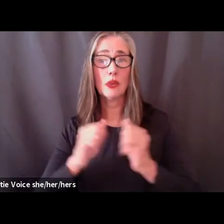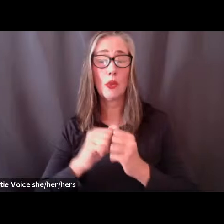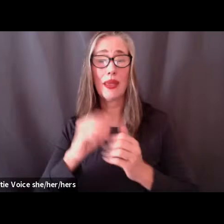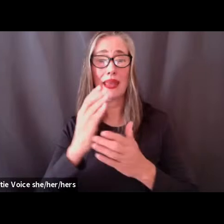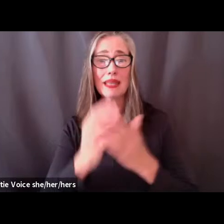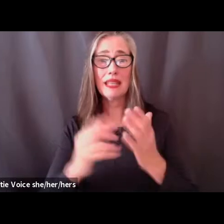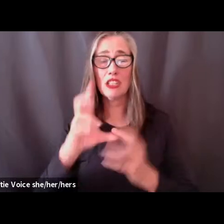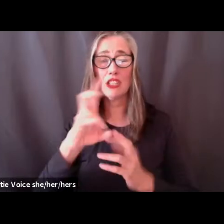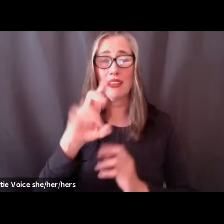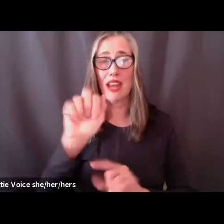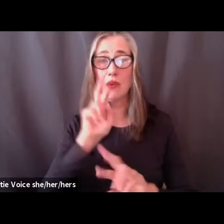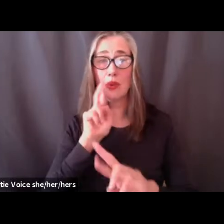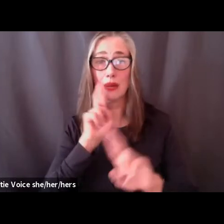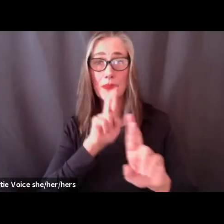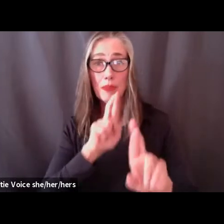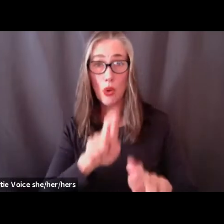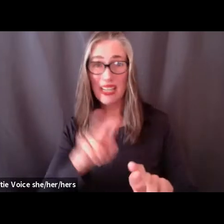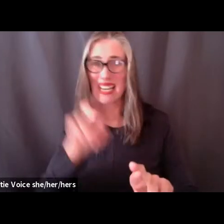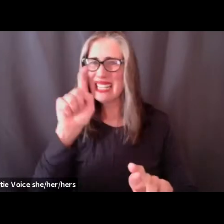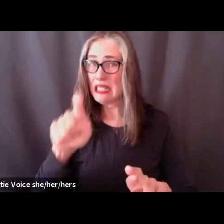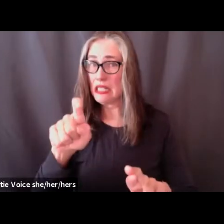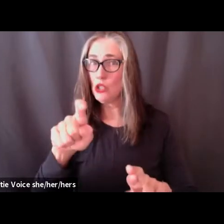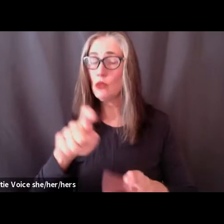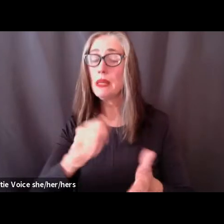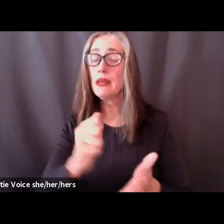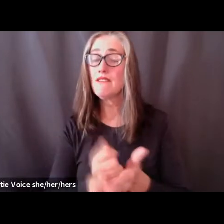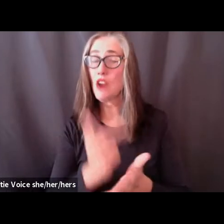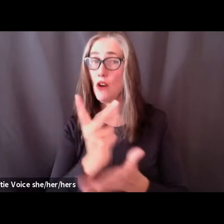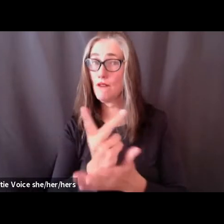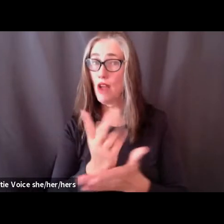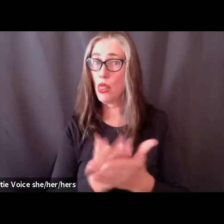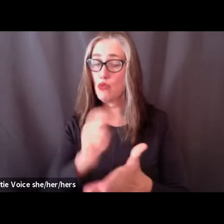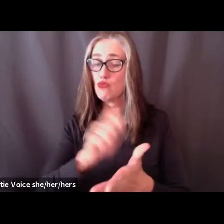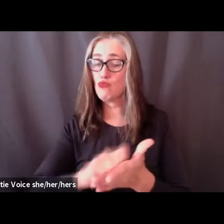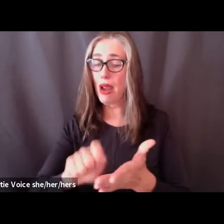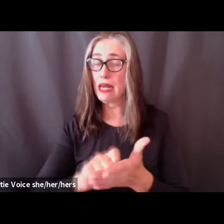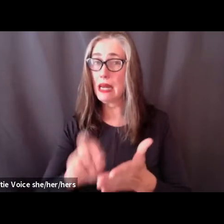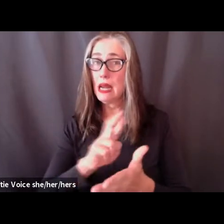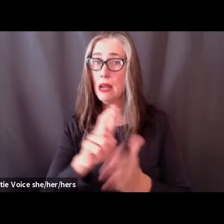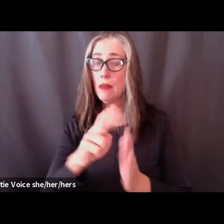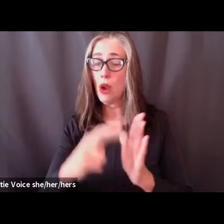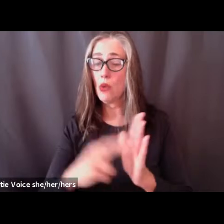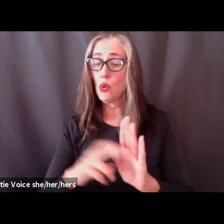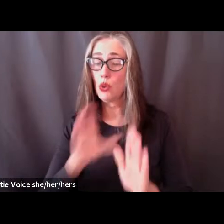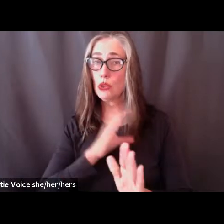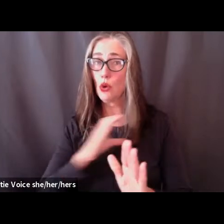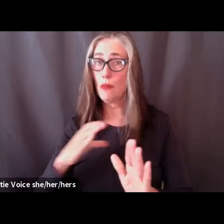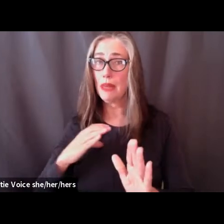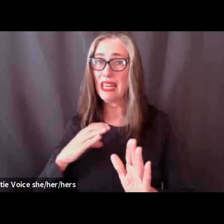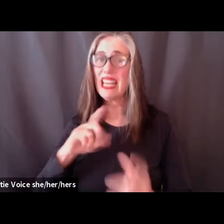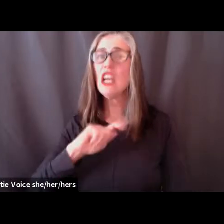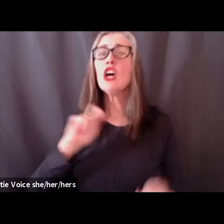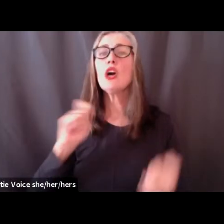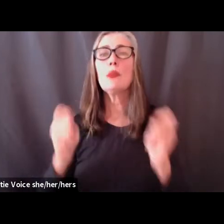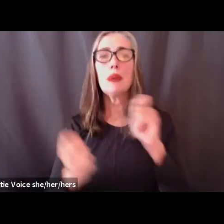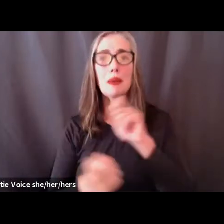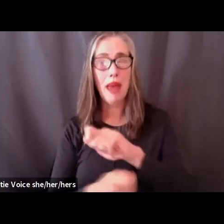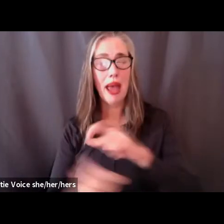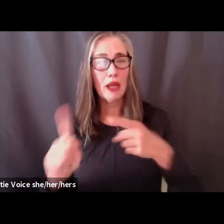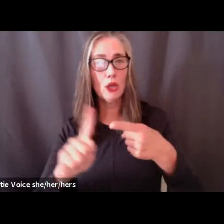7A of this report is verified in writing by the Rules Committee, the Chicano Latino Caucus shall be converted back to provisional.